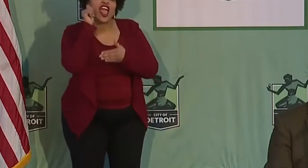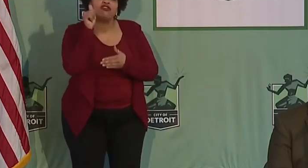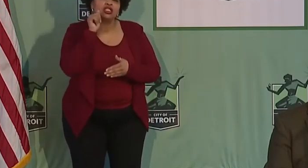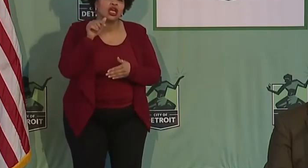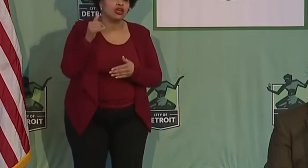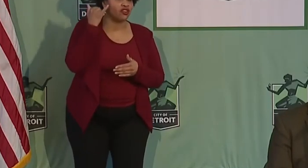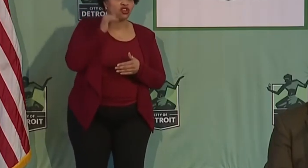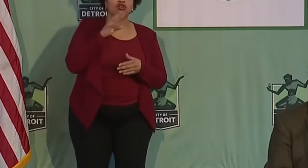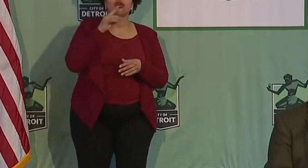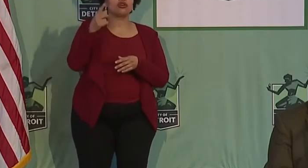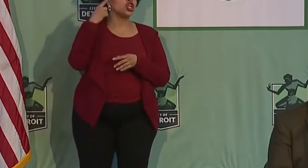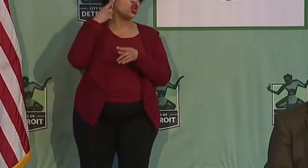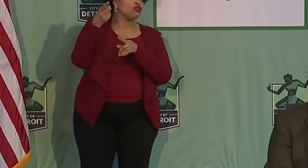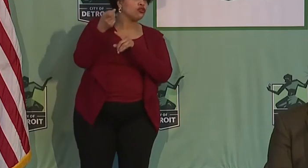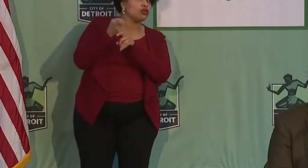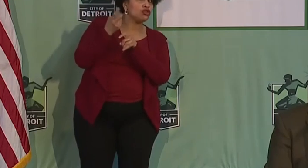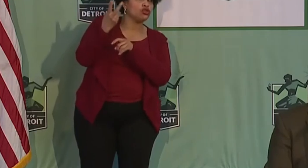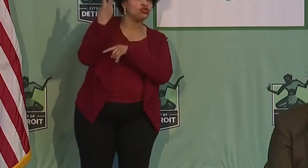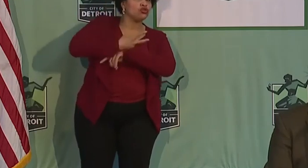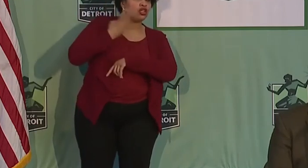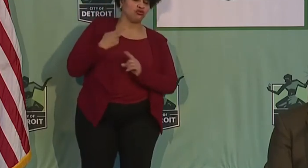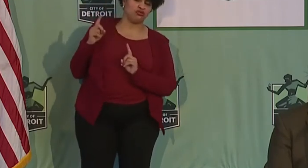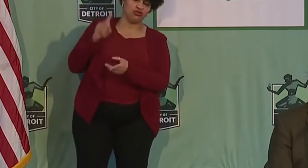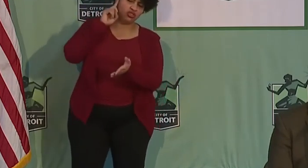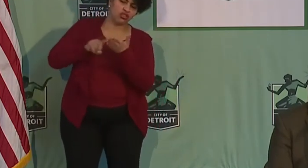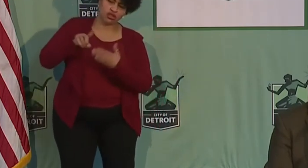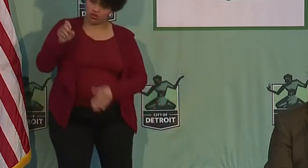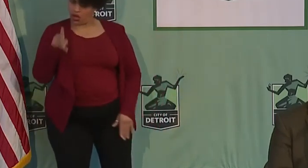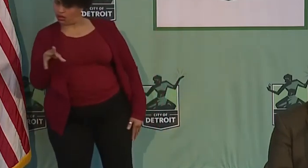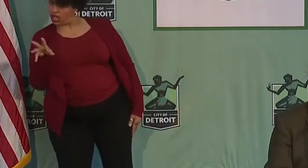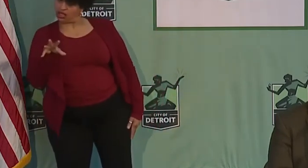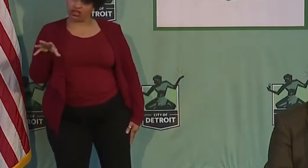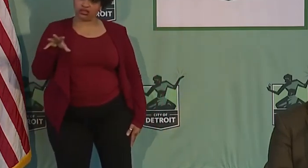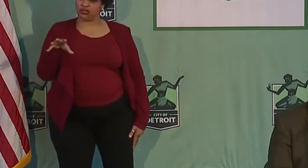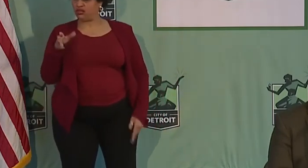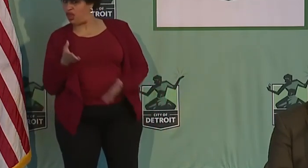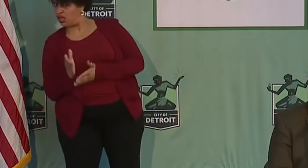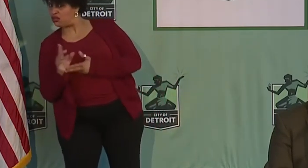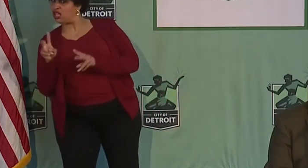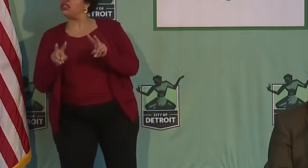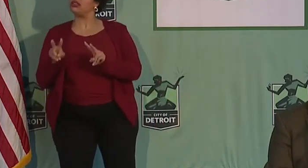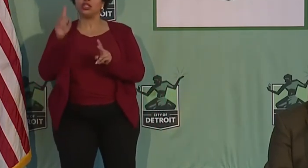day. If we don't reach you for 2 days, we go out to your house to see what's going on.